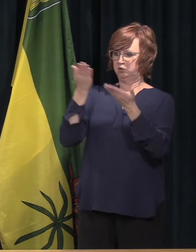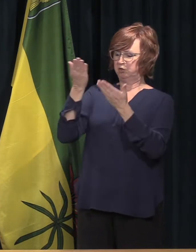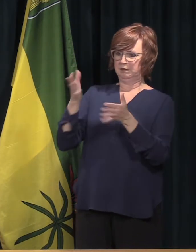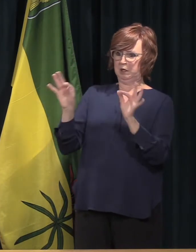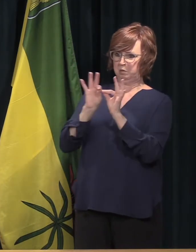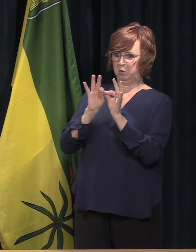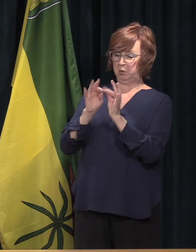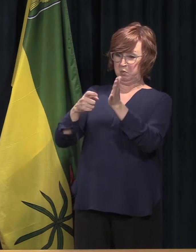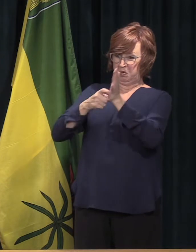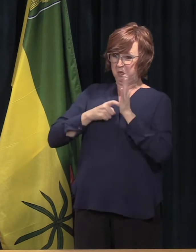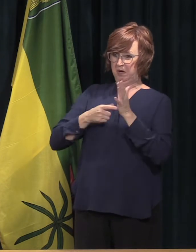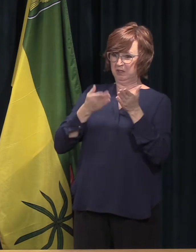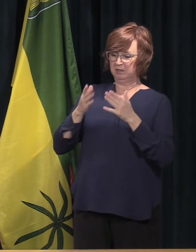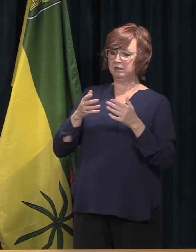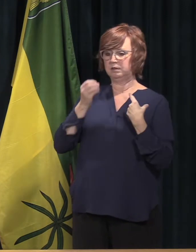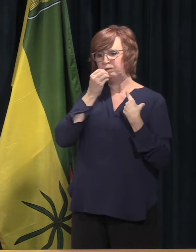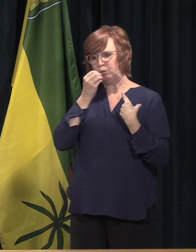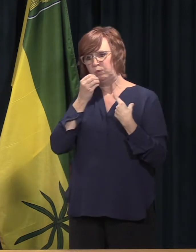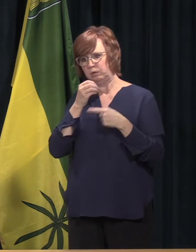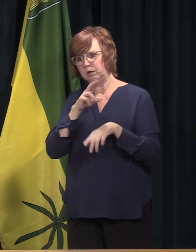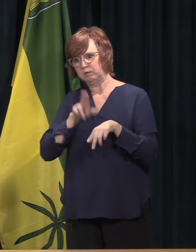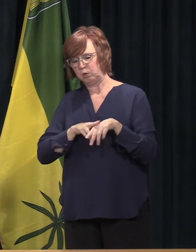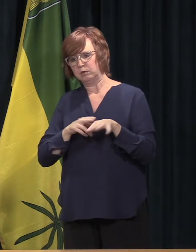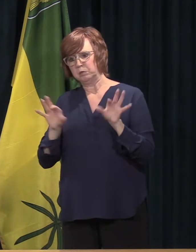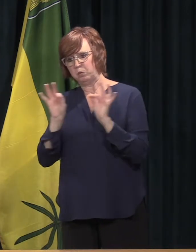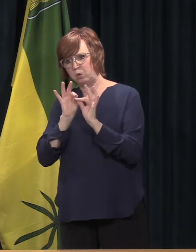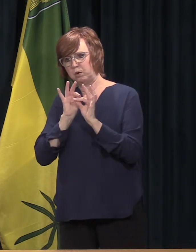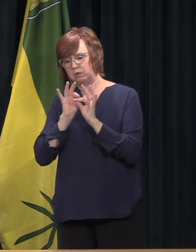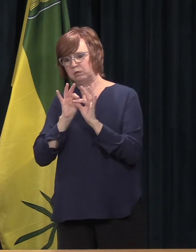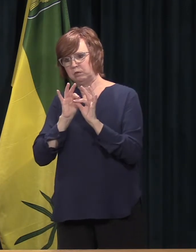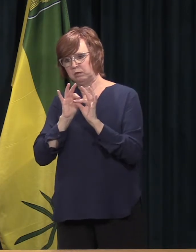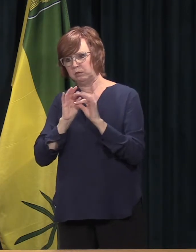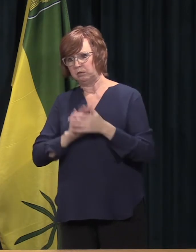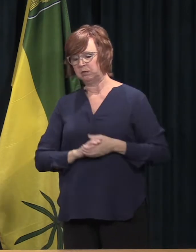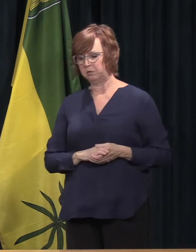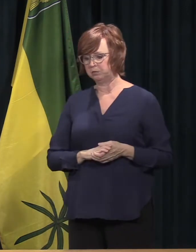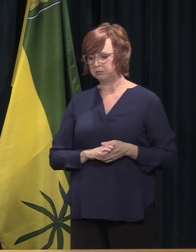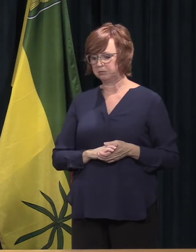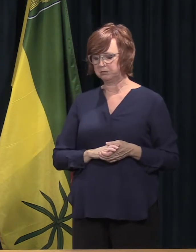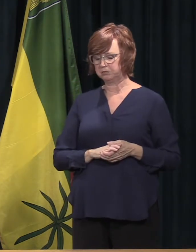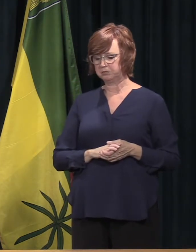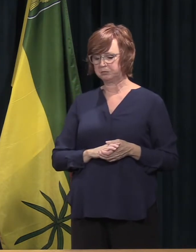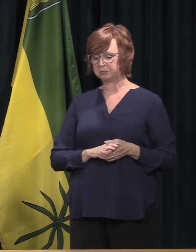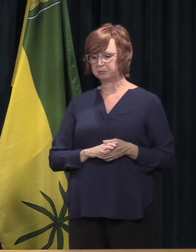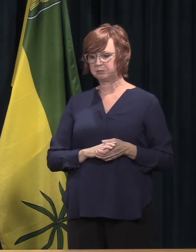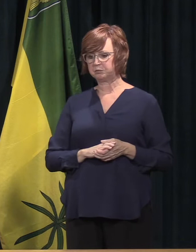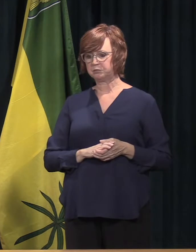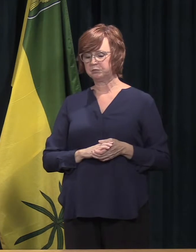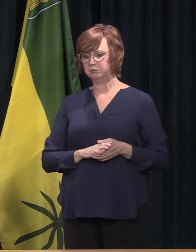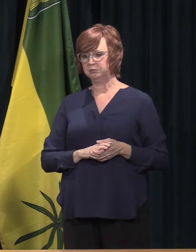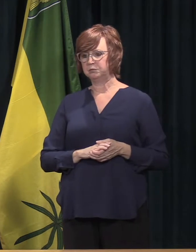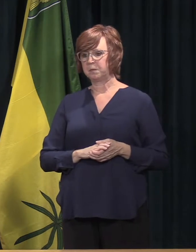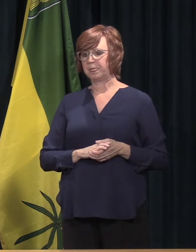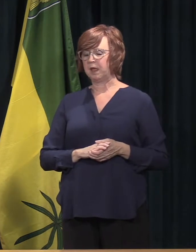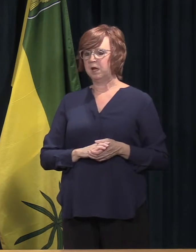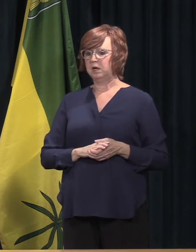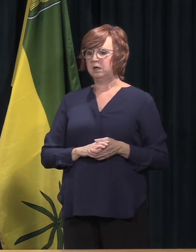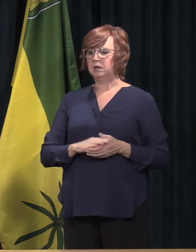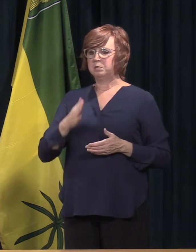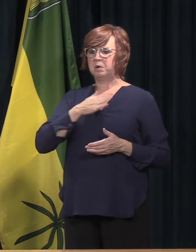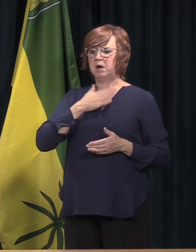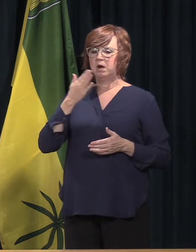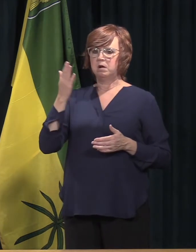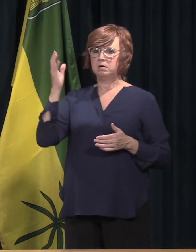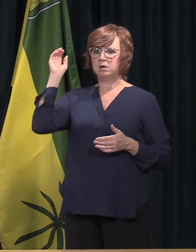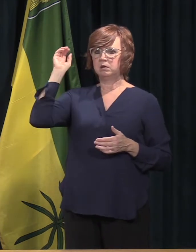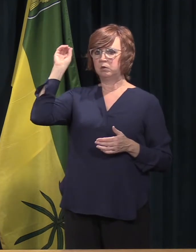important to us on a day-to-day basis. And I think I'll have to say again that I think ultimately it has to also